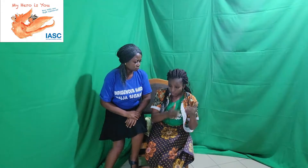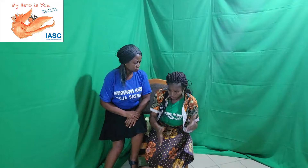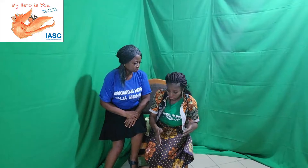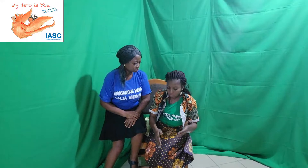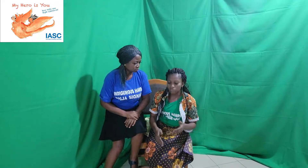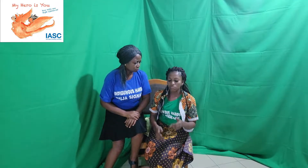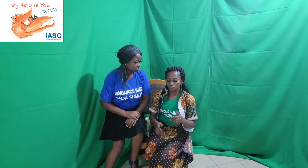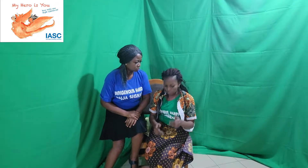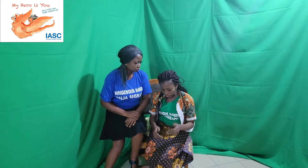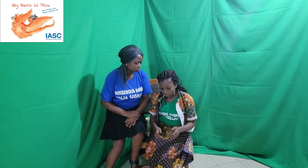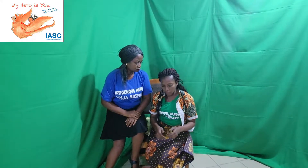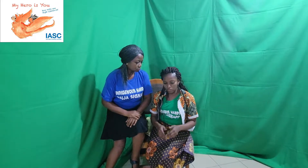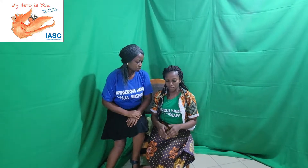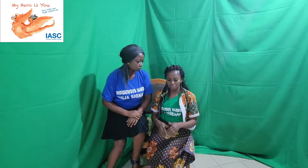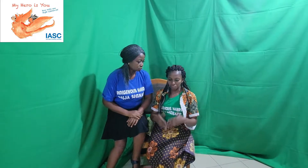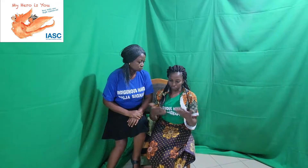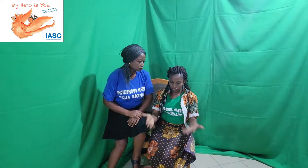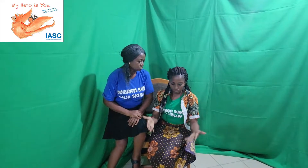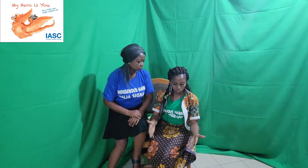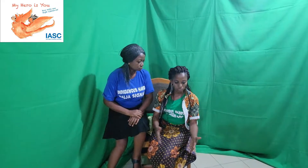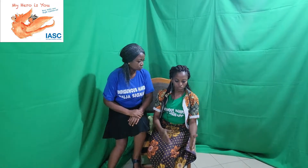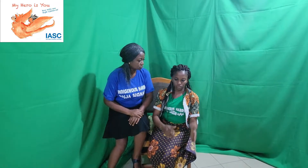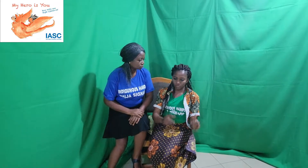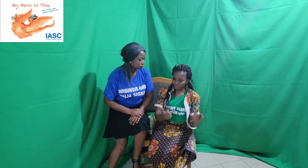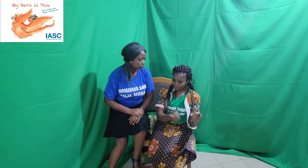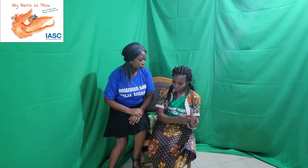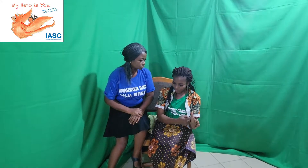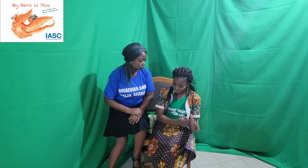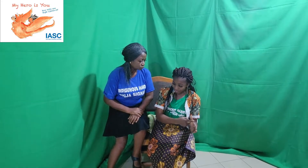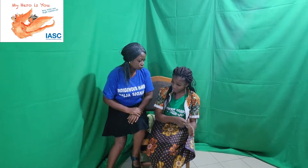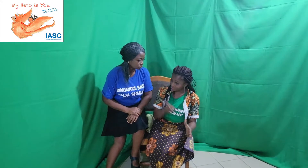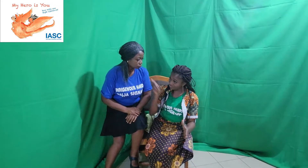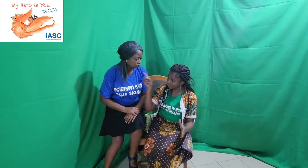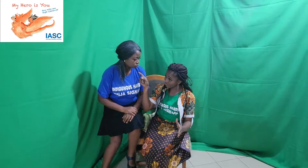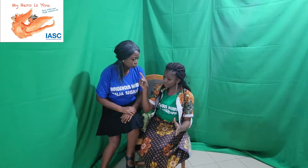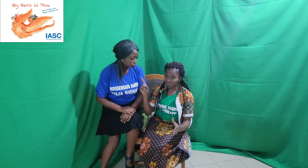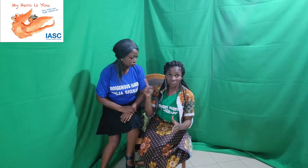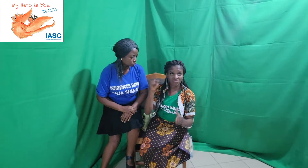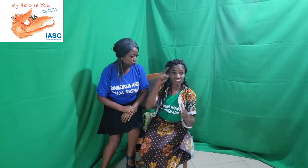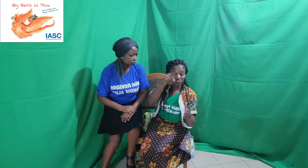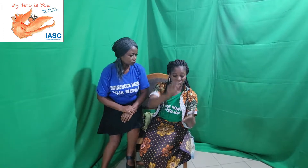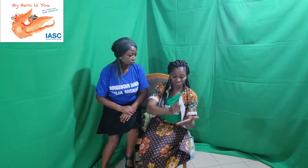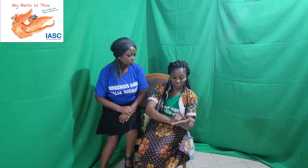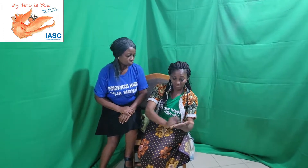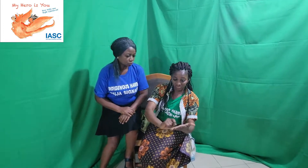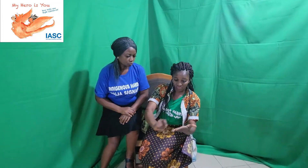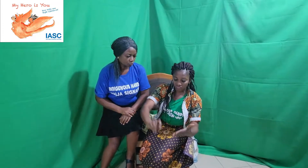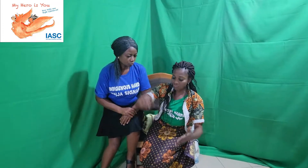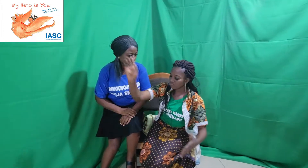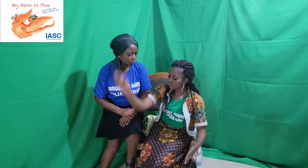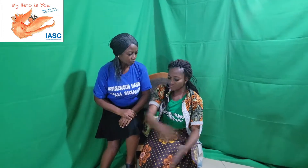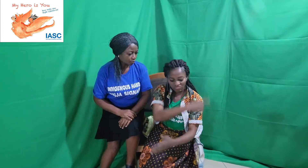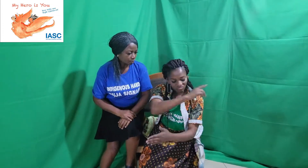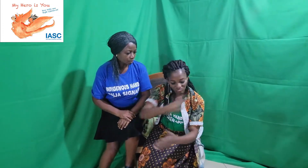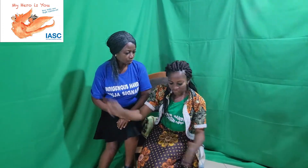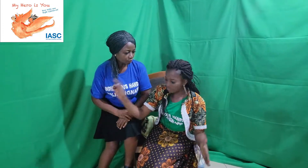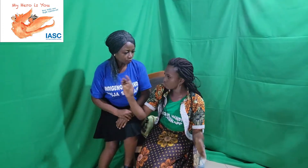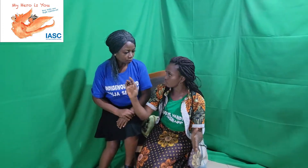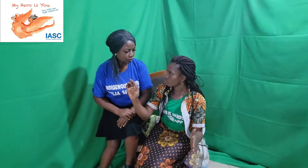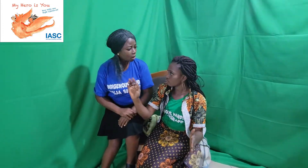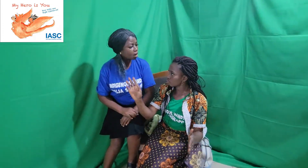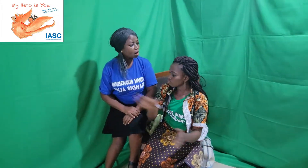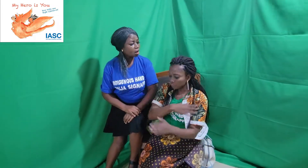We can fight it, Sarah's mom said. That's why I need you to be